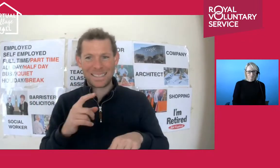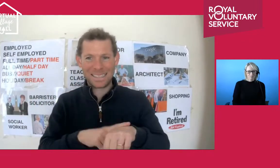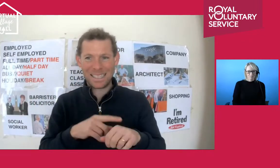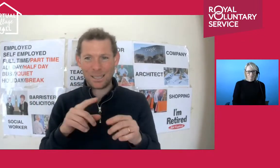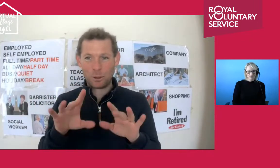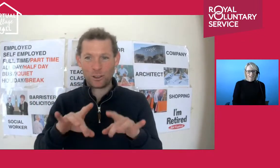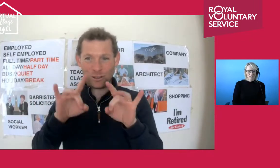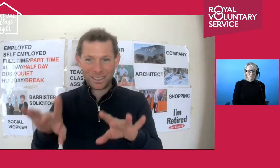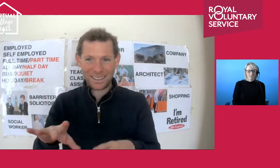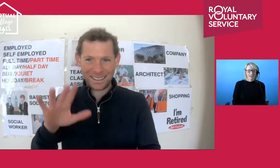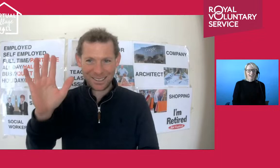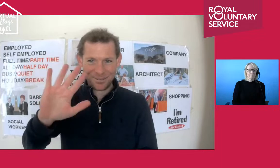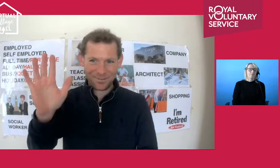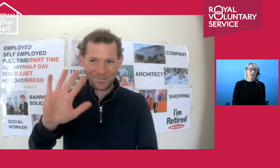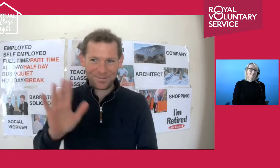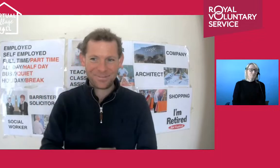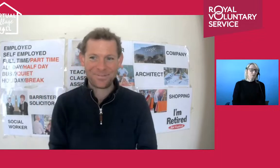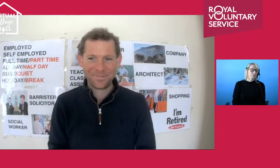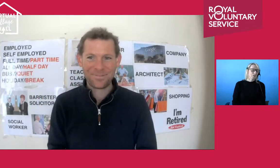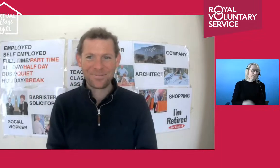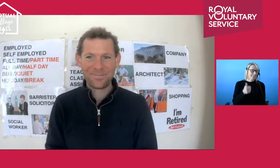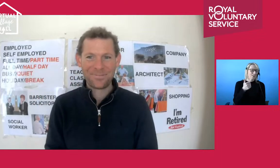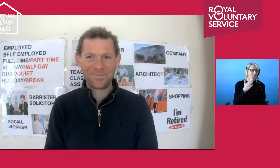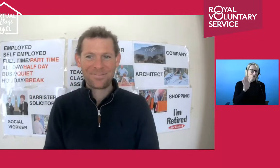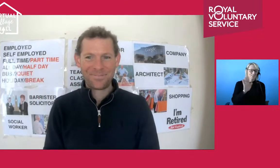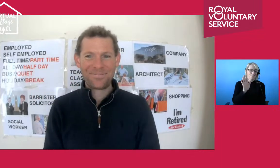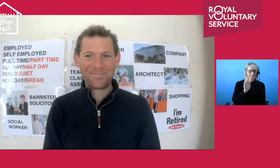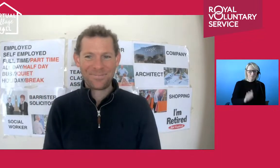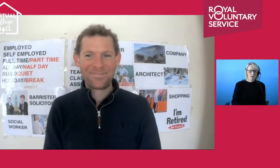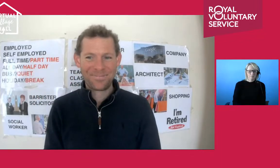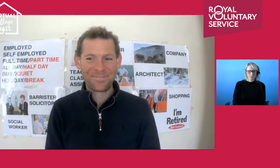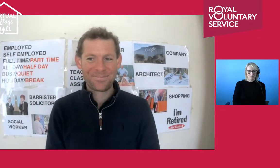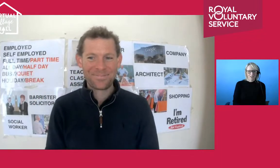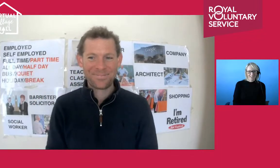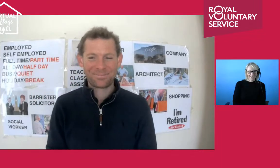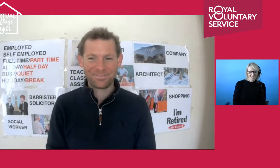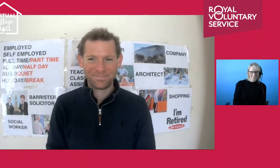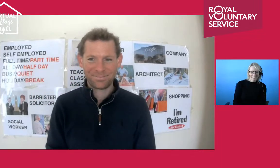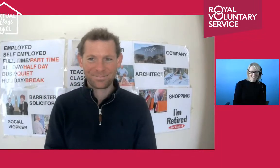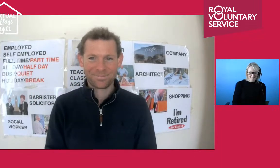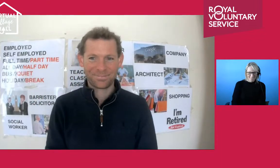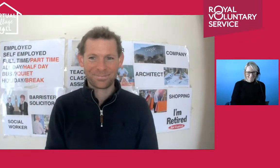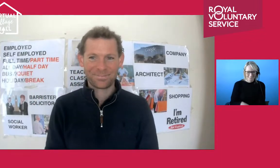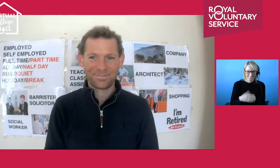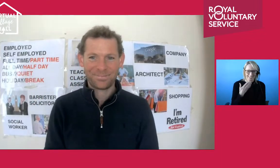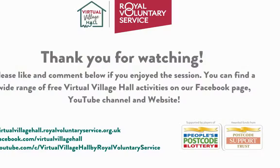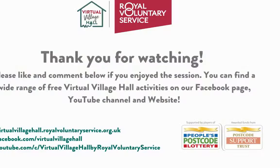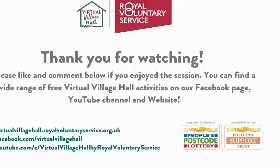And interpreter, thank you. Thanks very much. Bye.